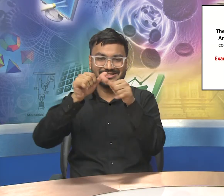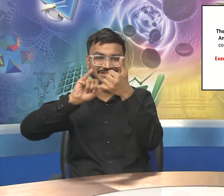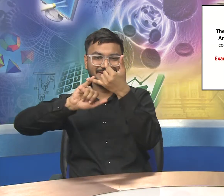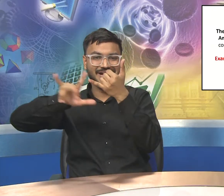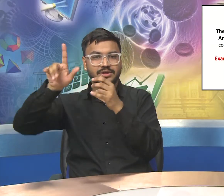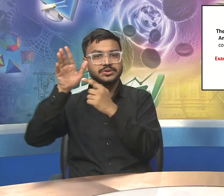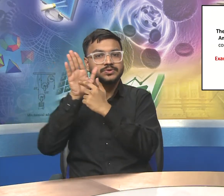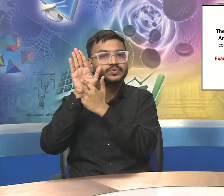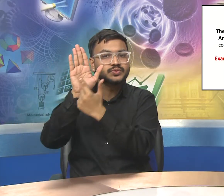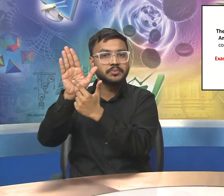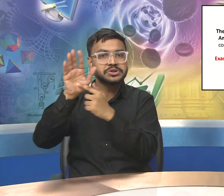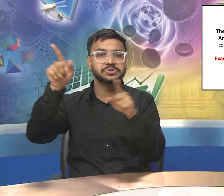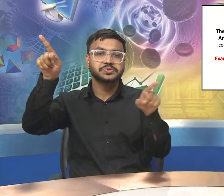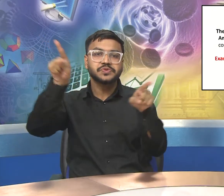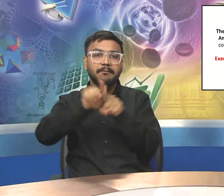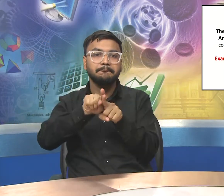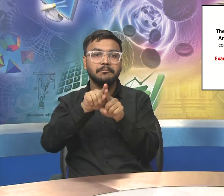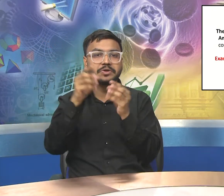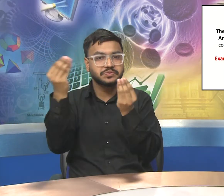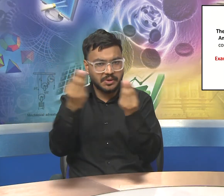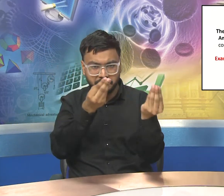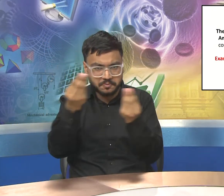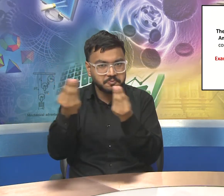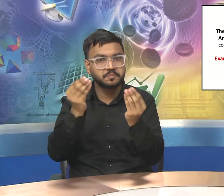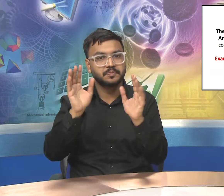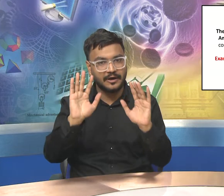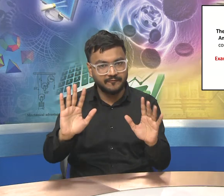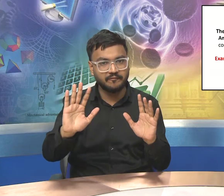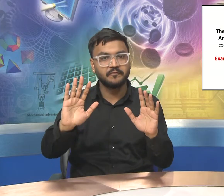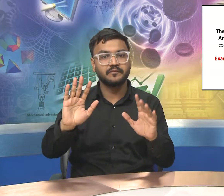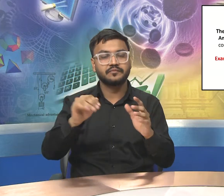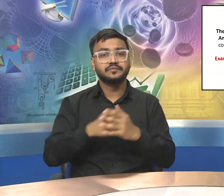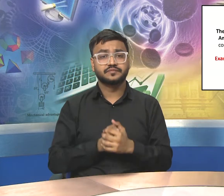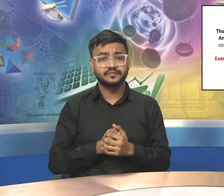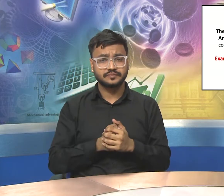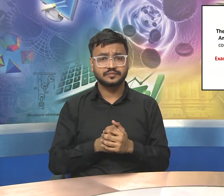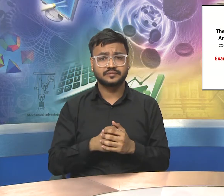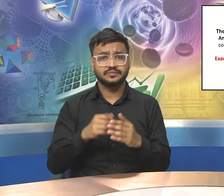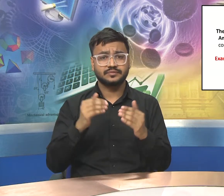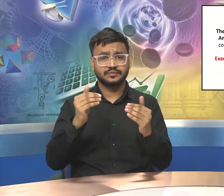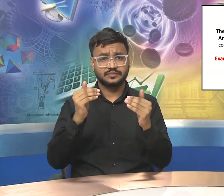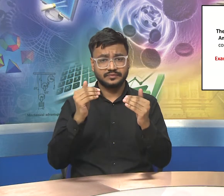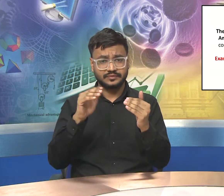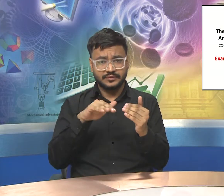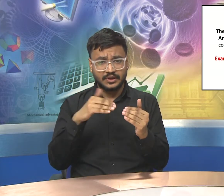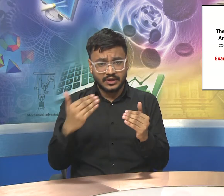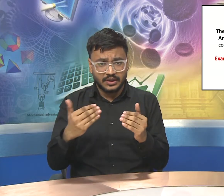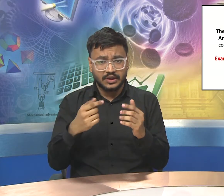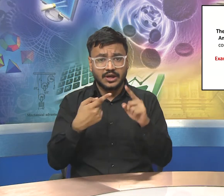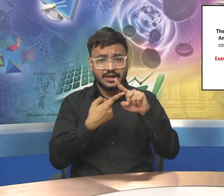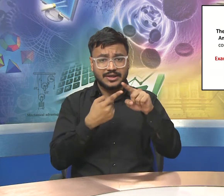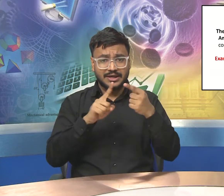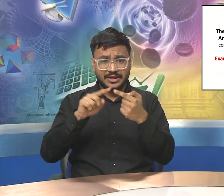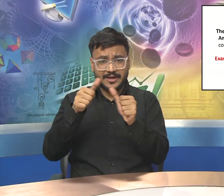In ISL we use the sign of show, and in ASL the sign of show is